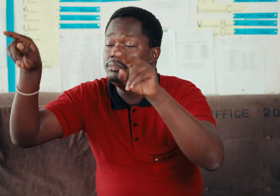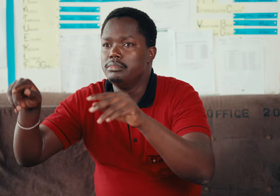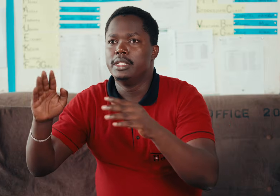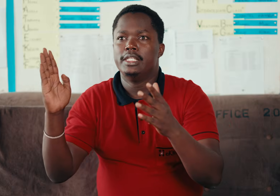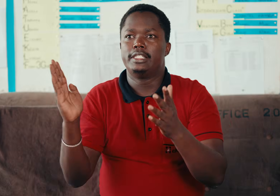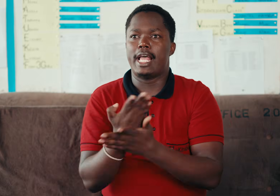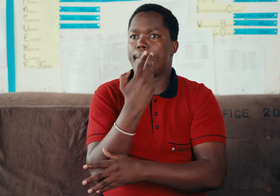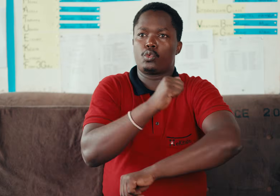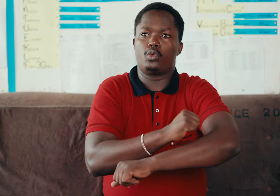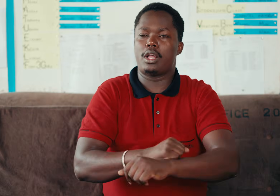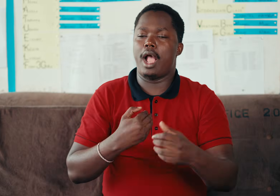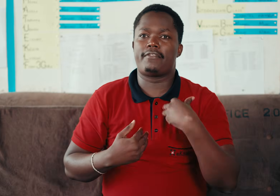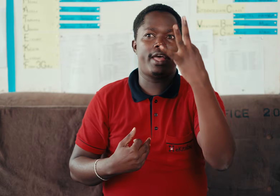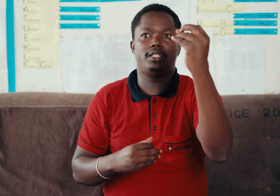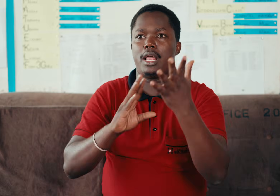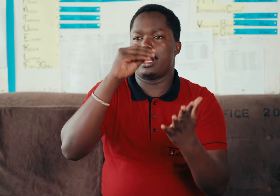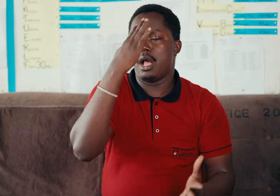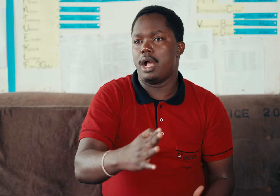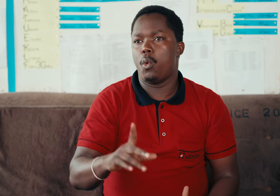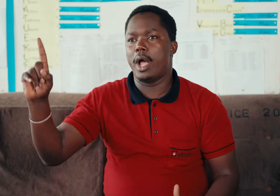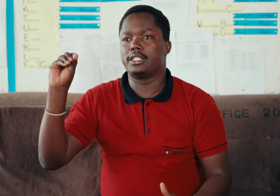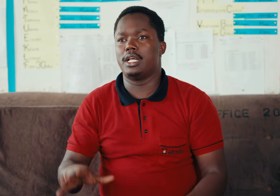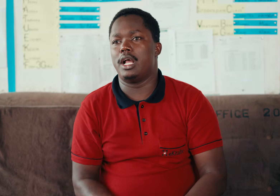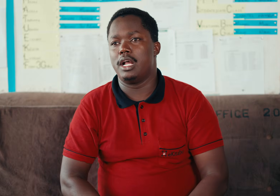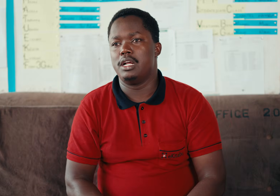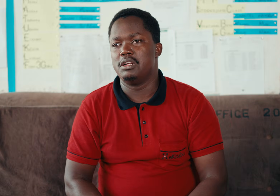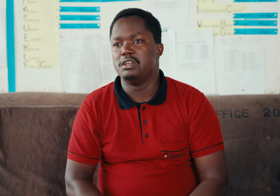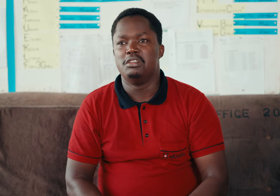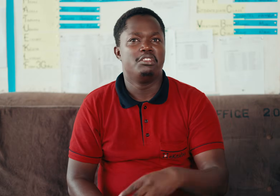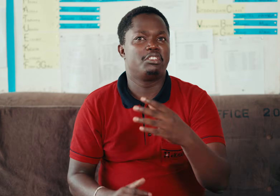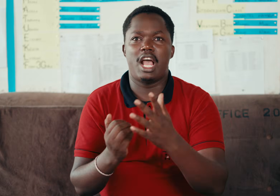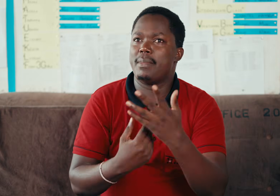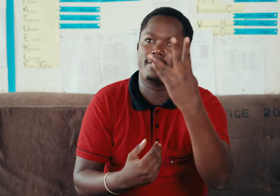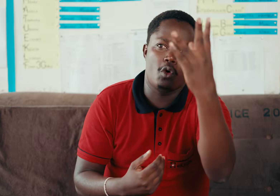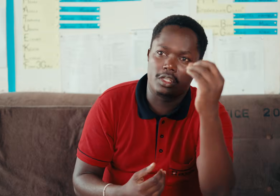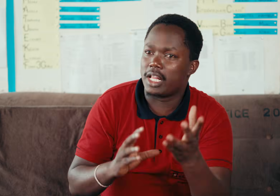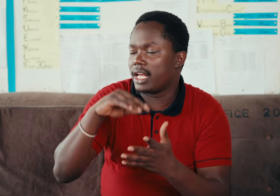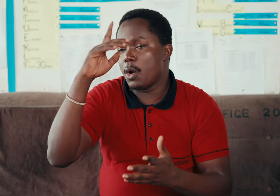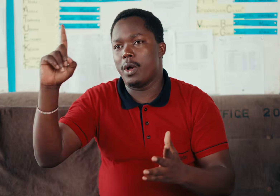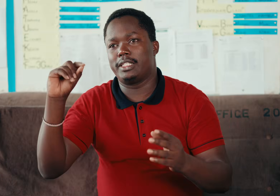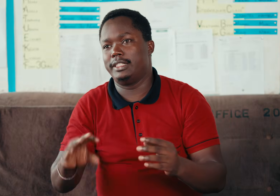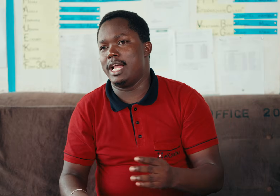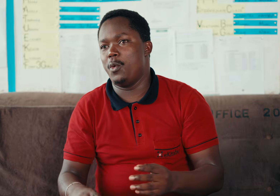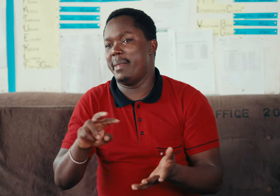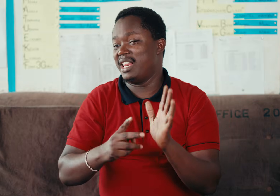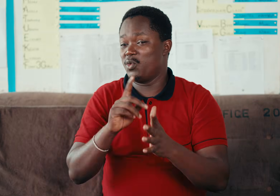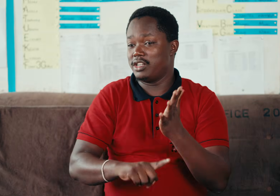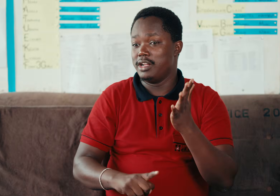But if you look at these different schools, some of the schools have even over 30 learners and 1 teacher, some 40. So what